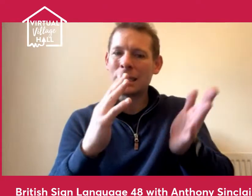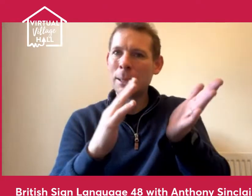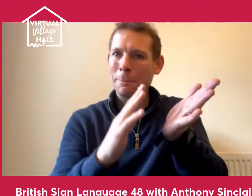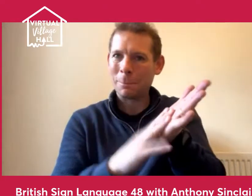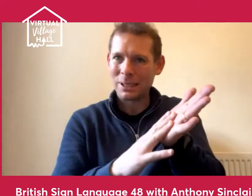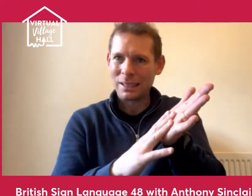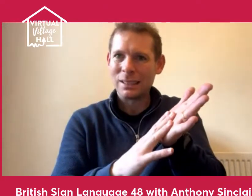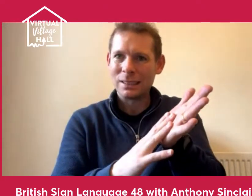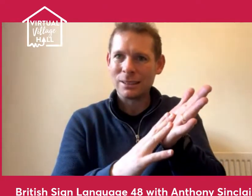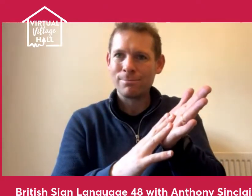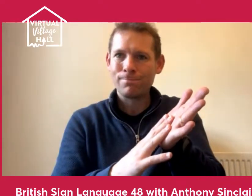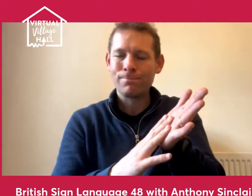15 minutes.